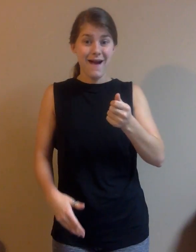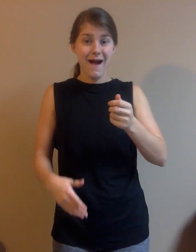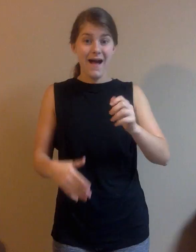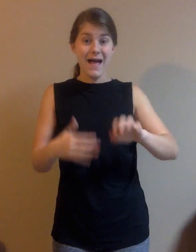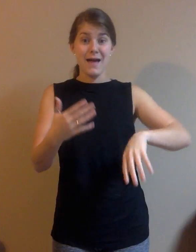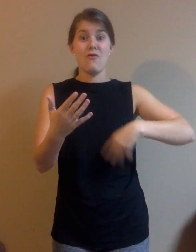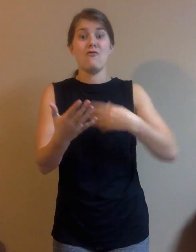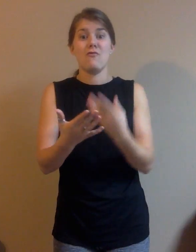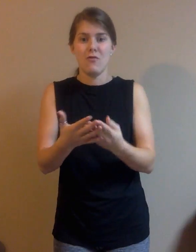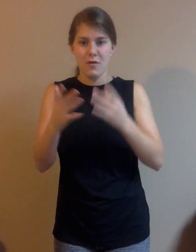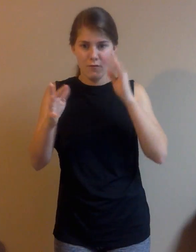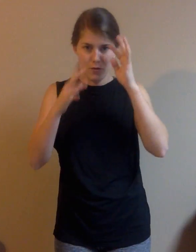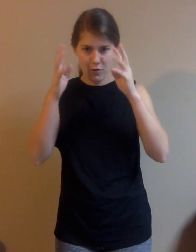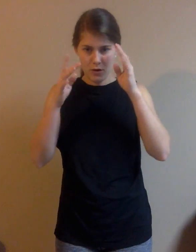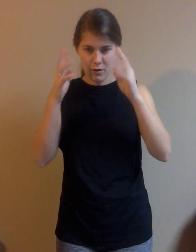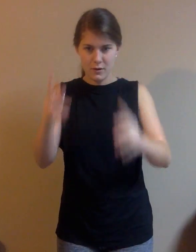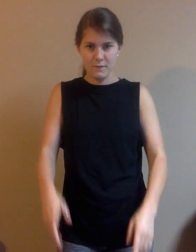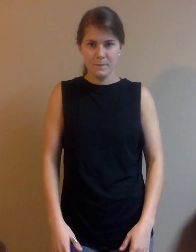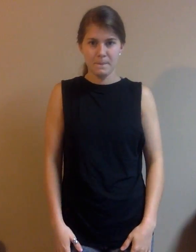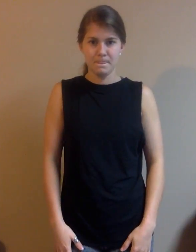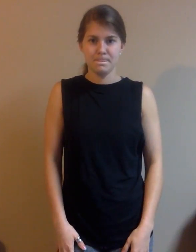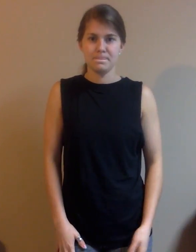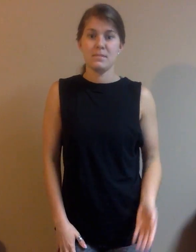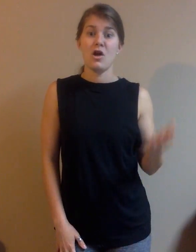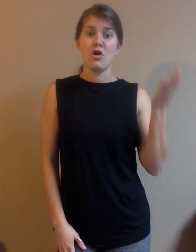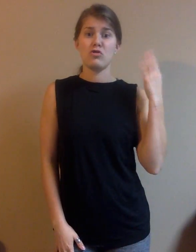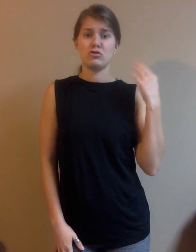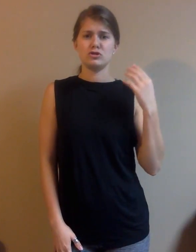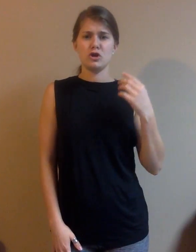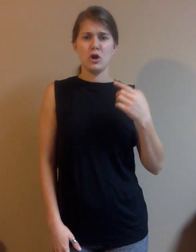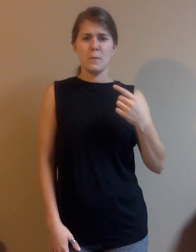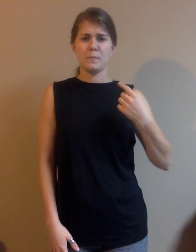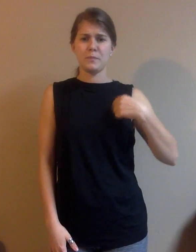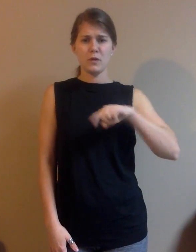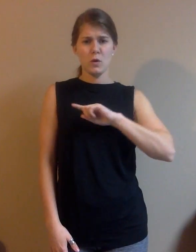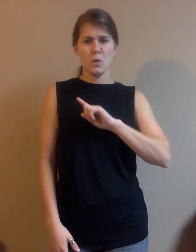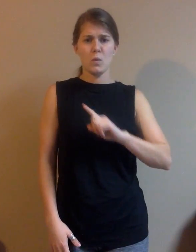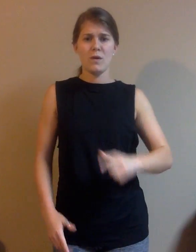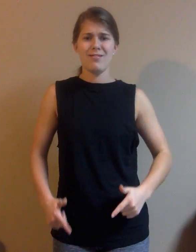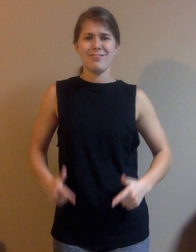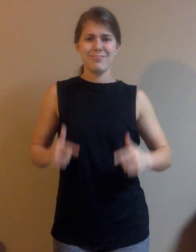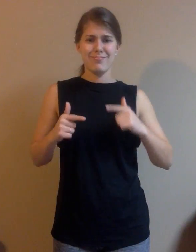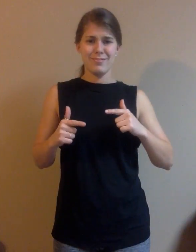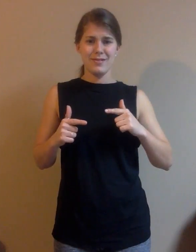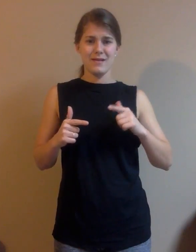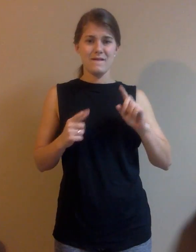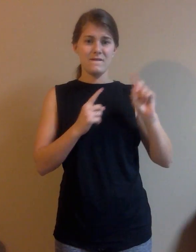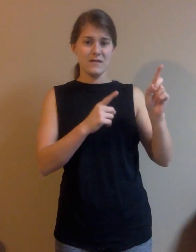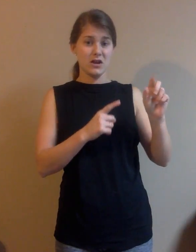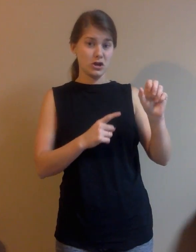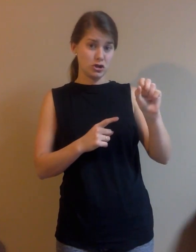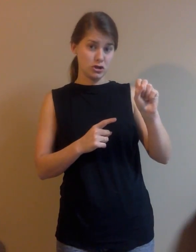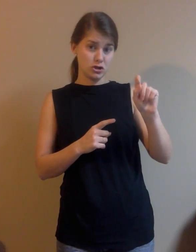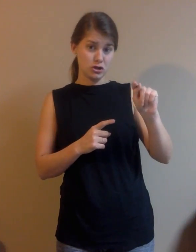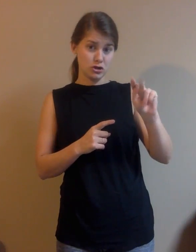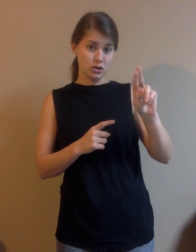from LA. Actually, we lived in a place called Snitterfield, just outside Stratford, which is where Shakespeare's father was born.